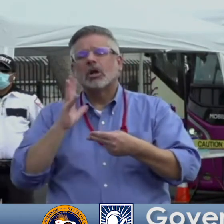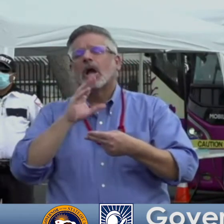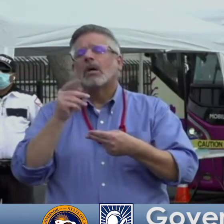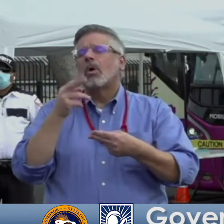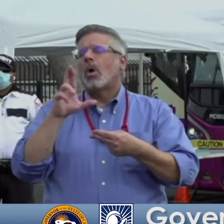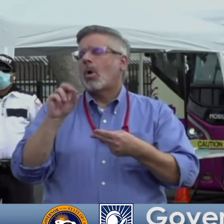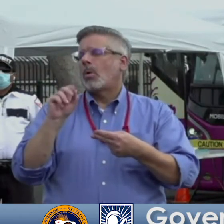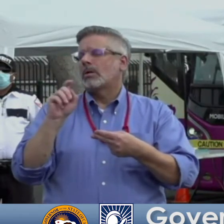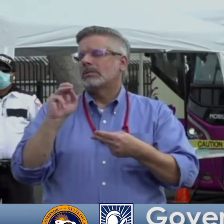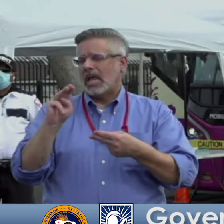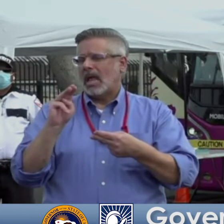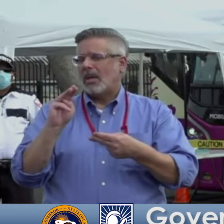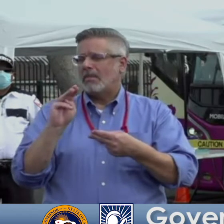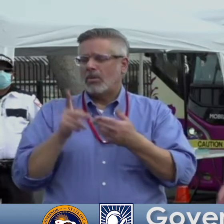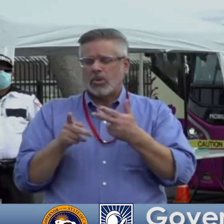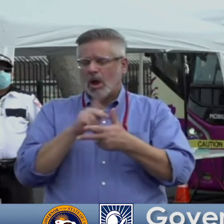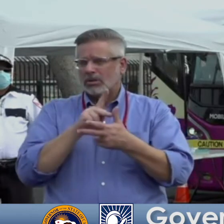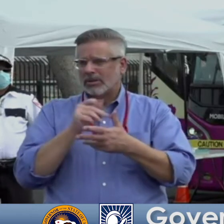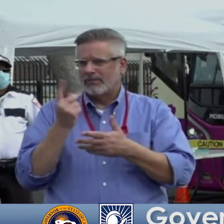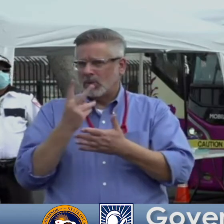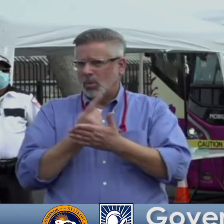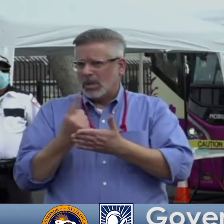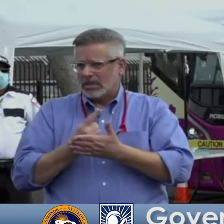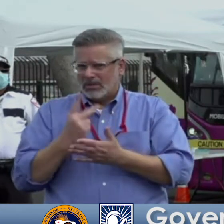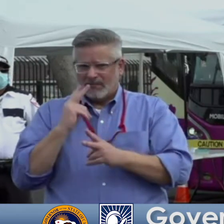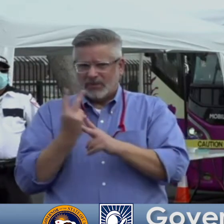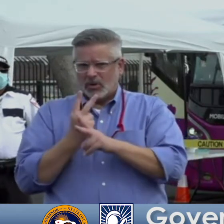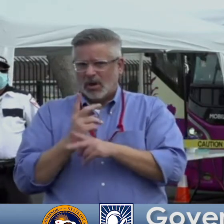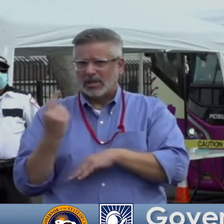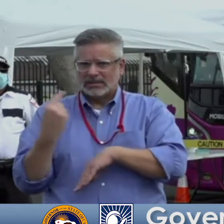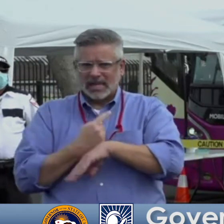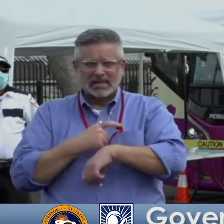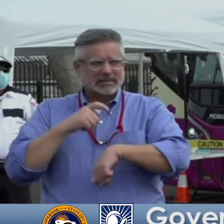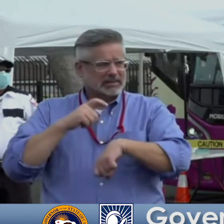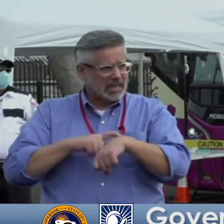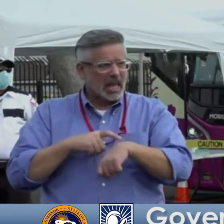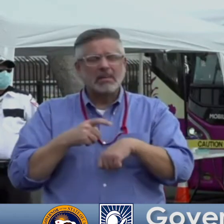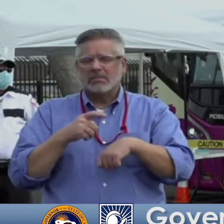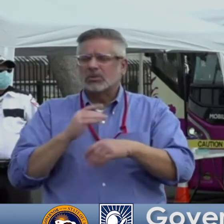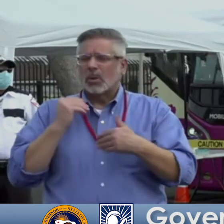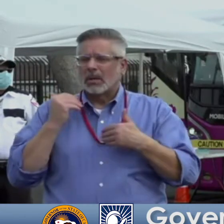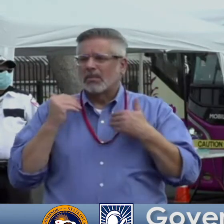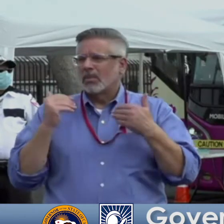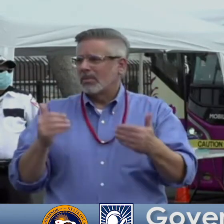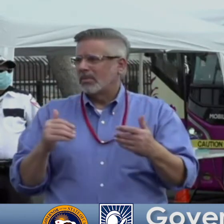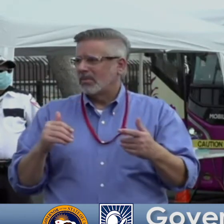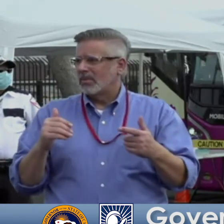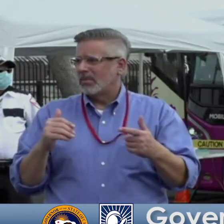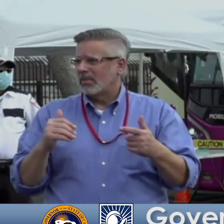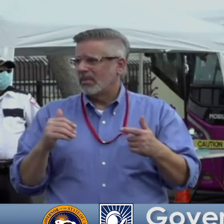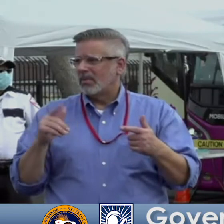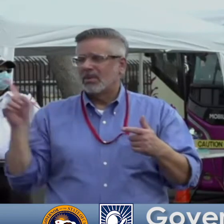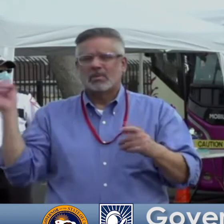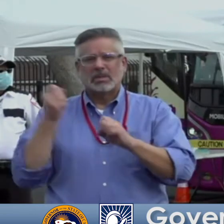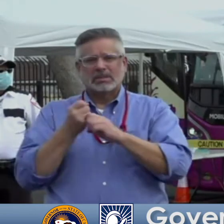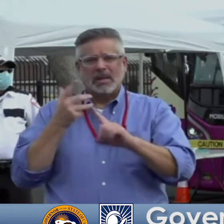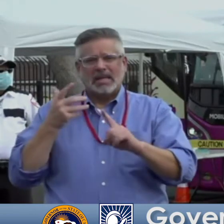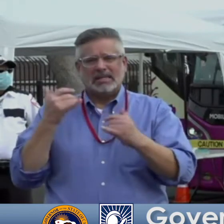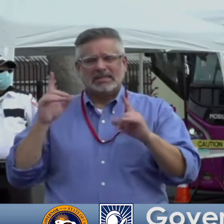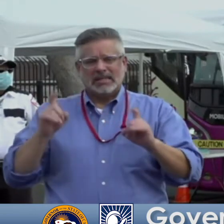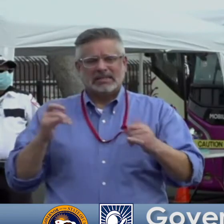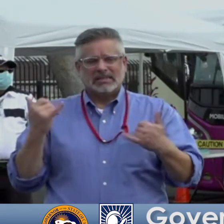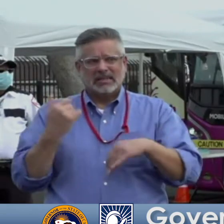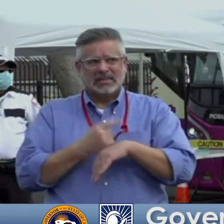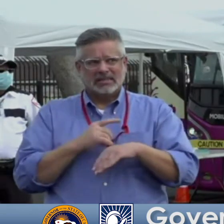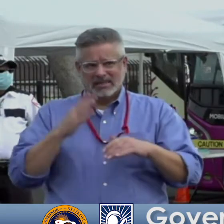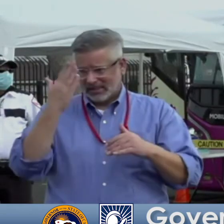prioritizing over the course of the next number of weeks to figure out dates, time certain, so we can move. Okay, but we need the expanded testing now. And that's